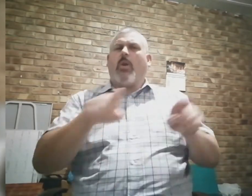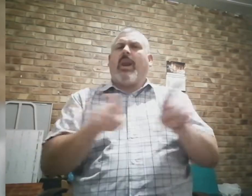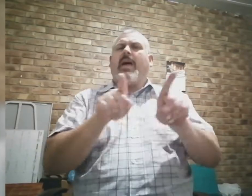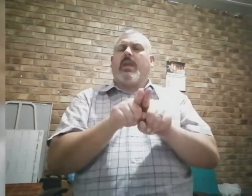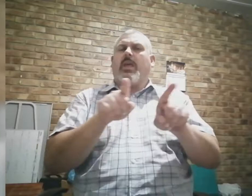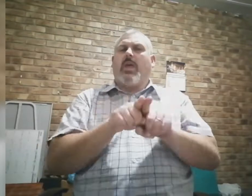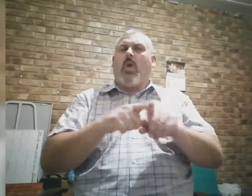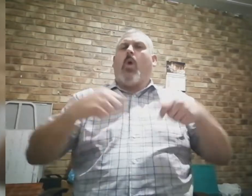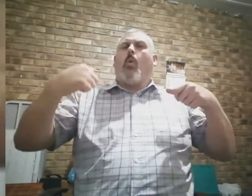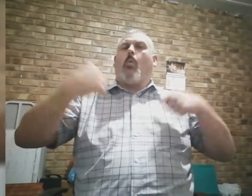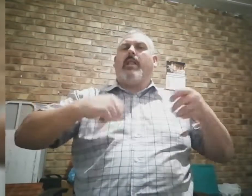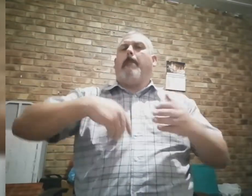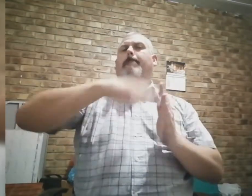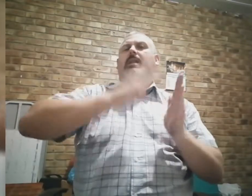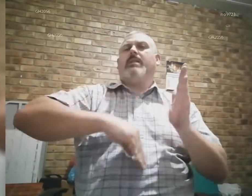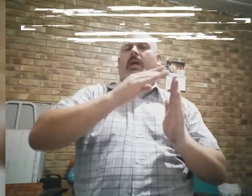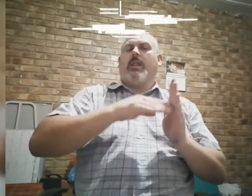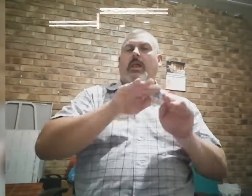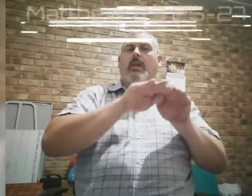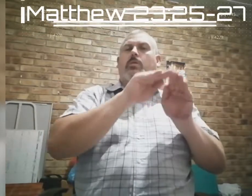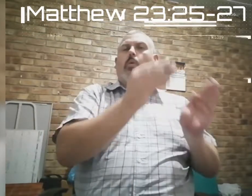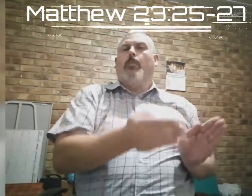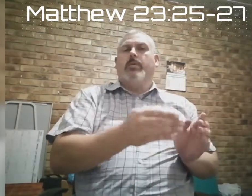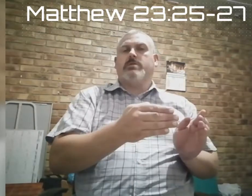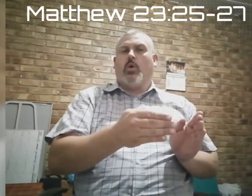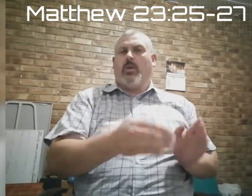you're like white painted tombstone.